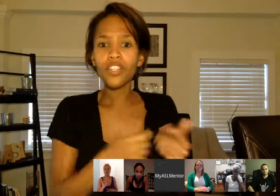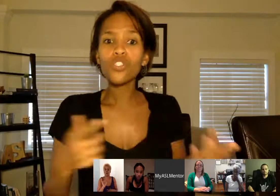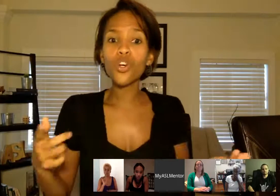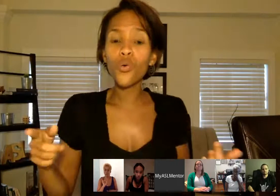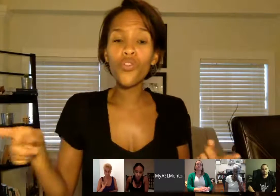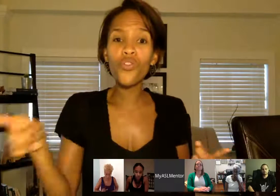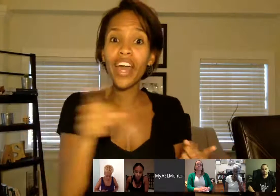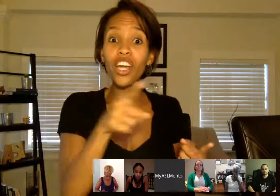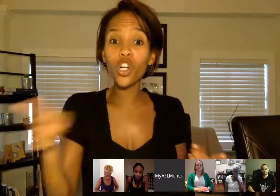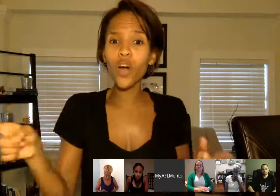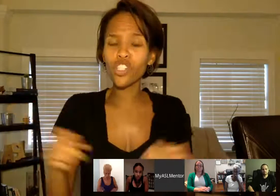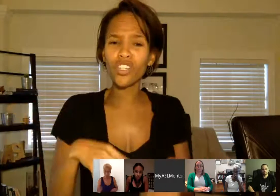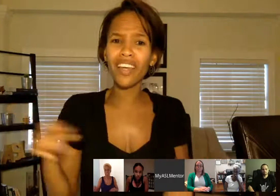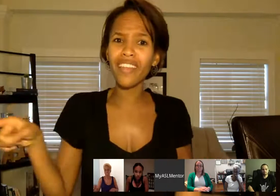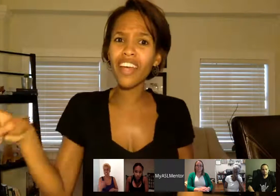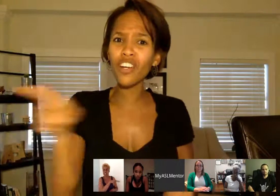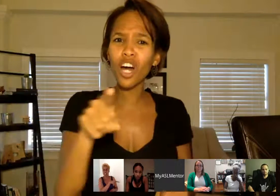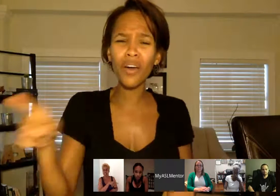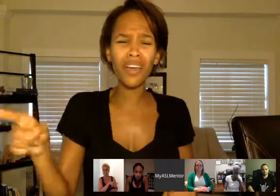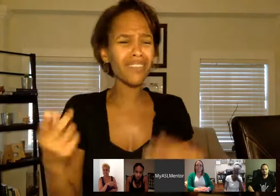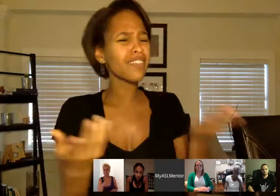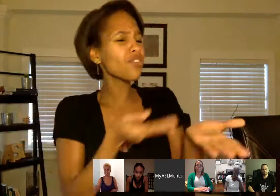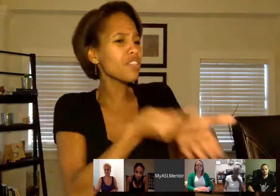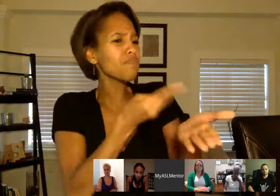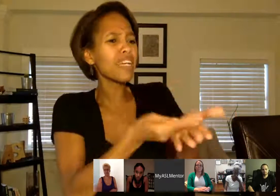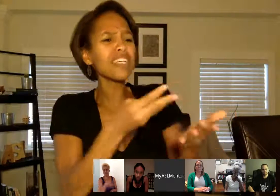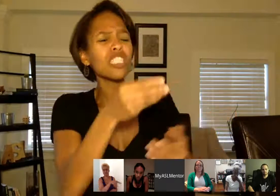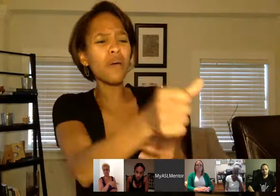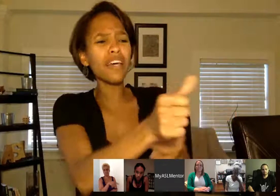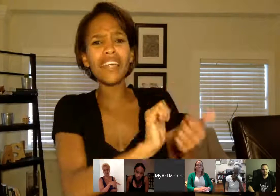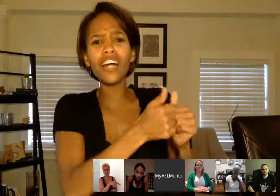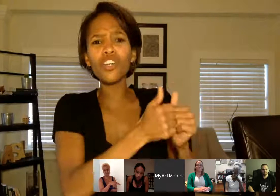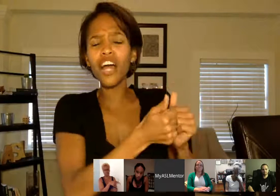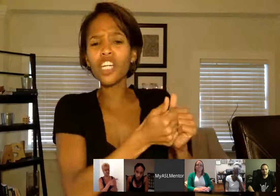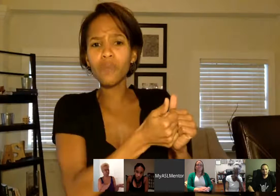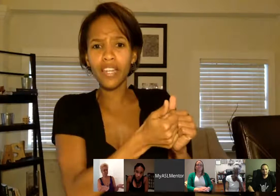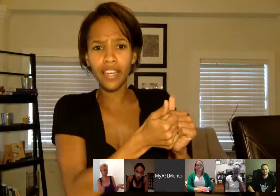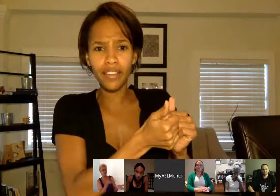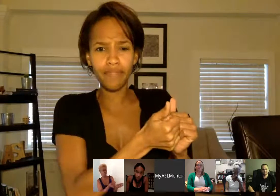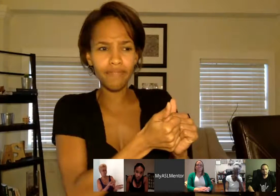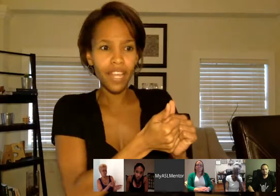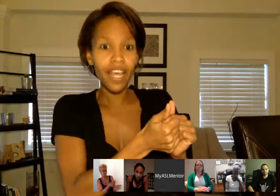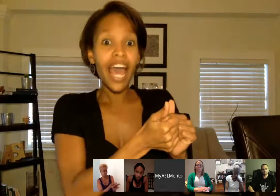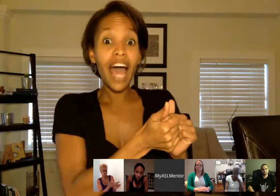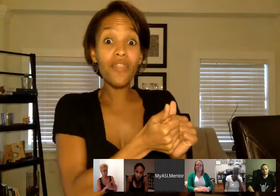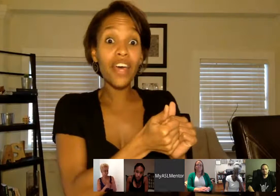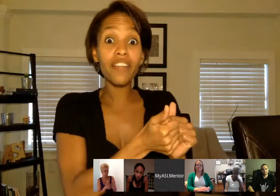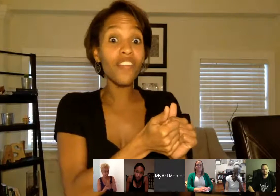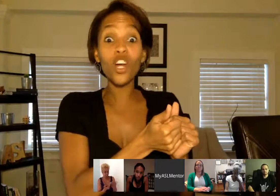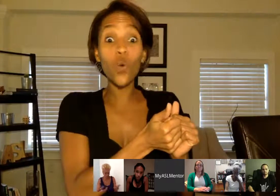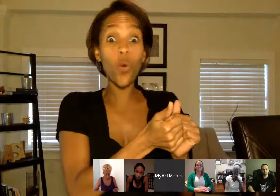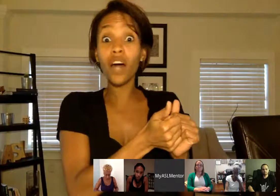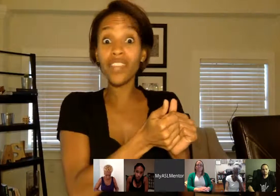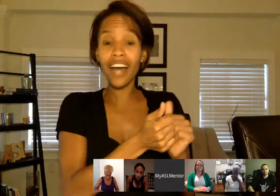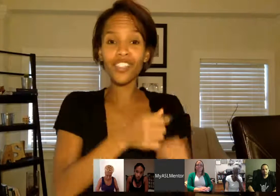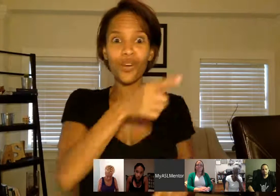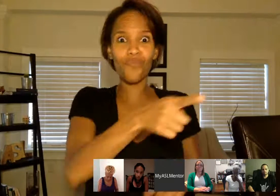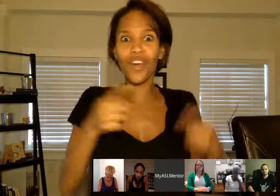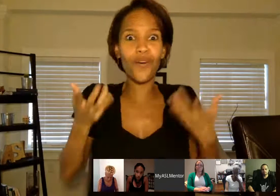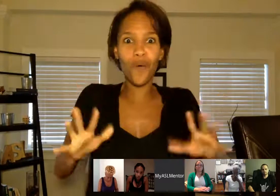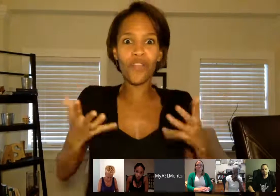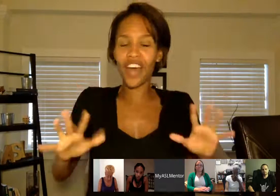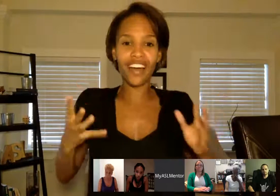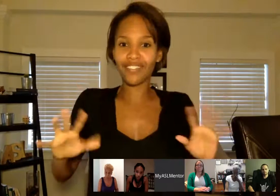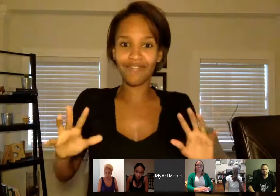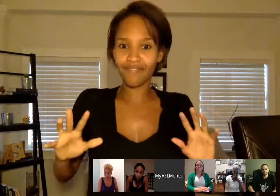okay, so they are questioning. They are going, so this money, how are you spending it? And then they don't want that, so